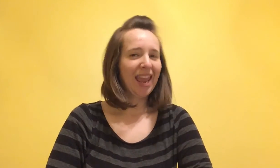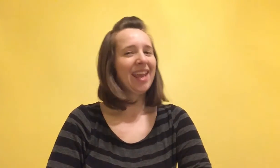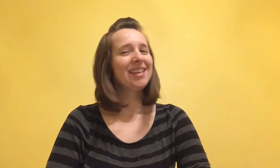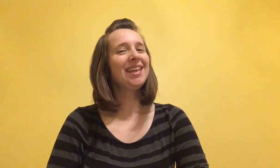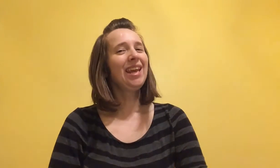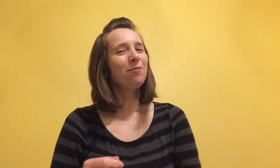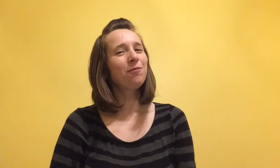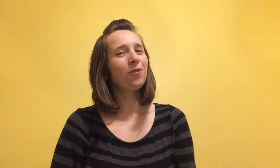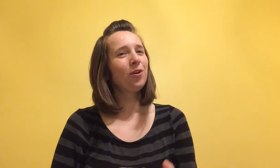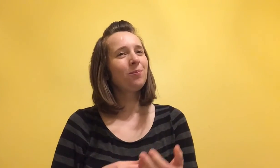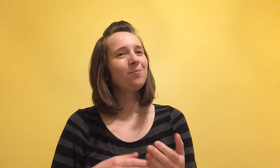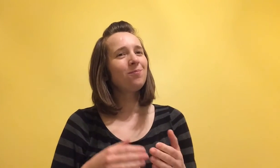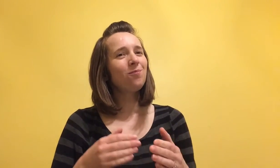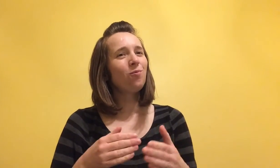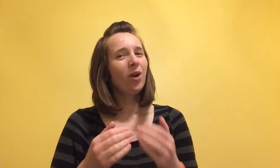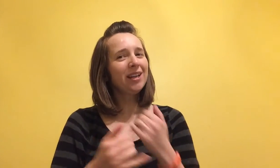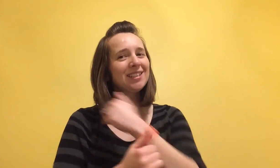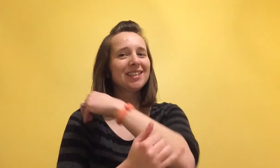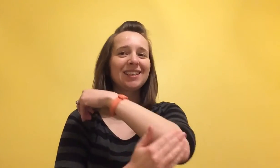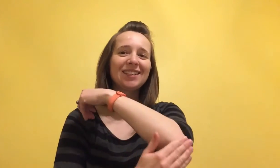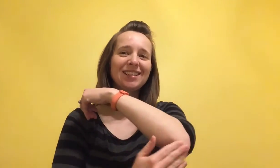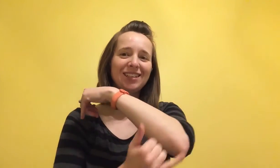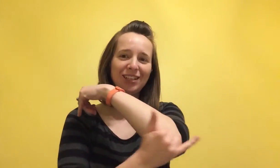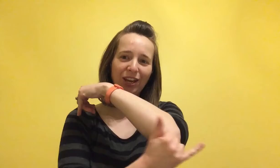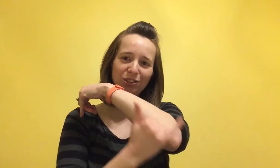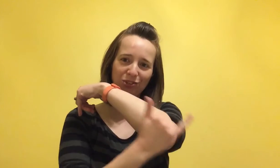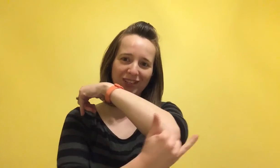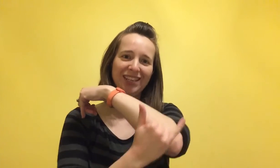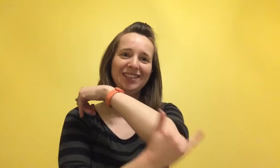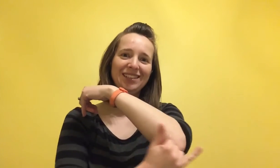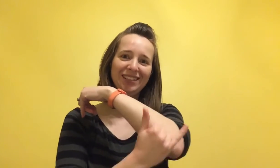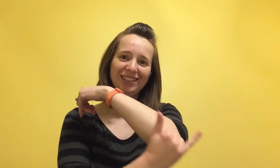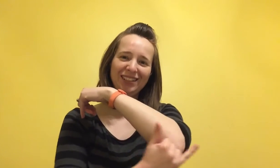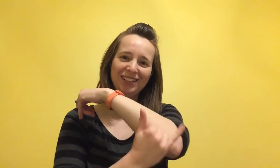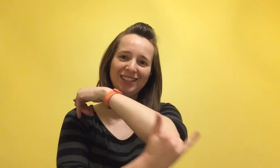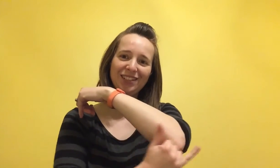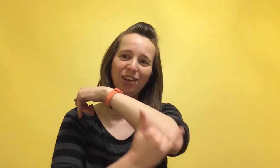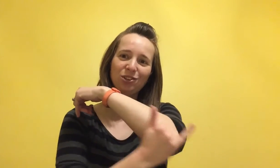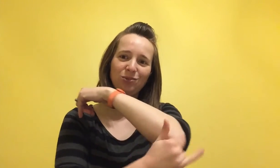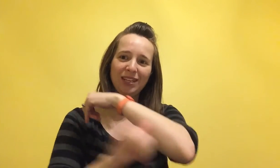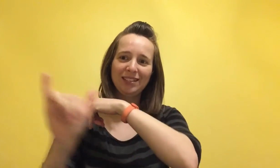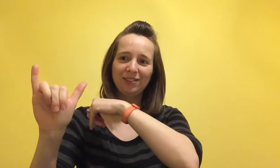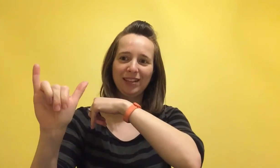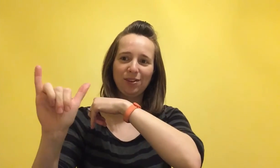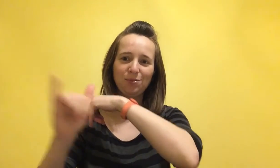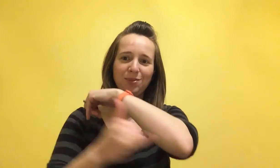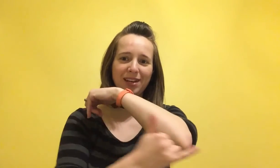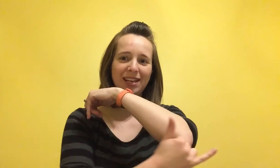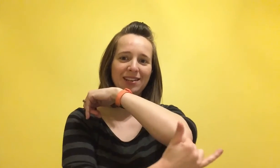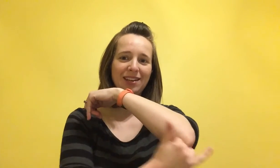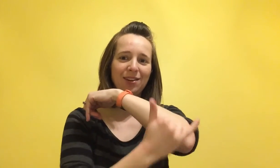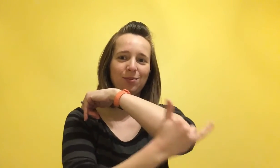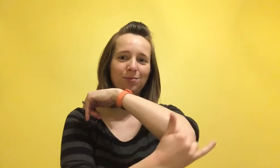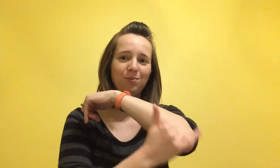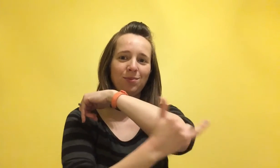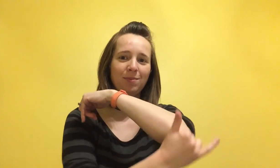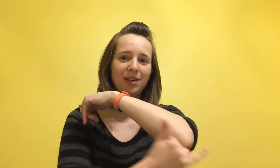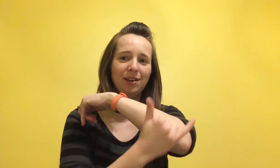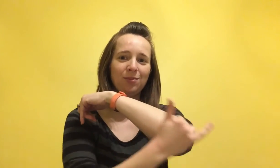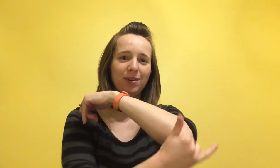it came from what country? This is country, so letter Y, and you kind of rub it kind of